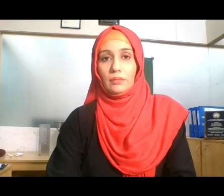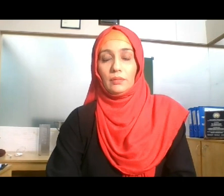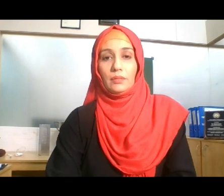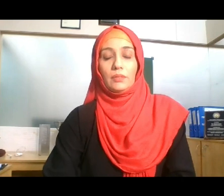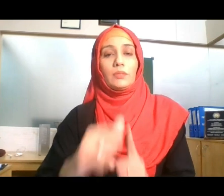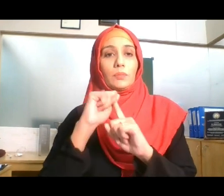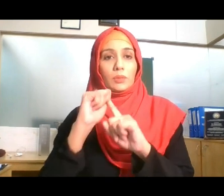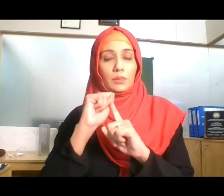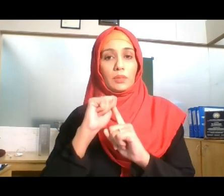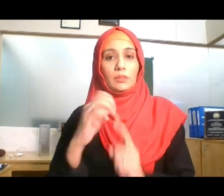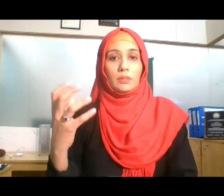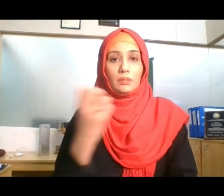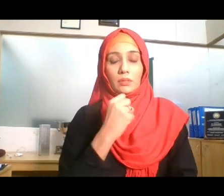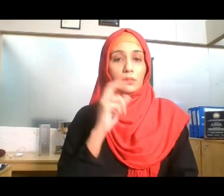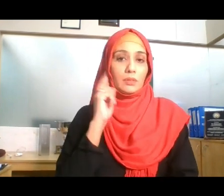area for all of us. This really